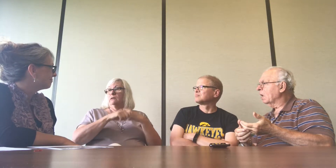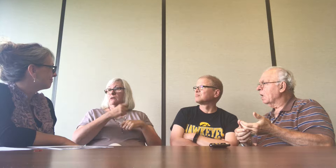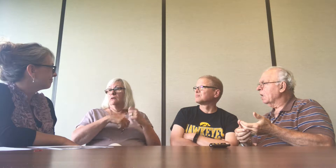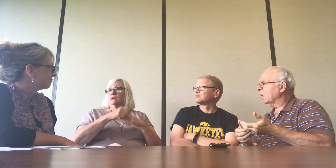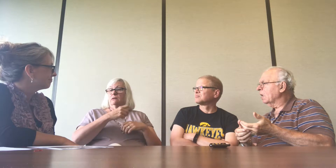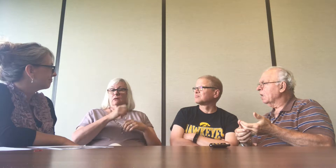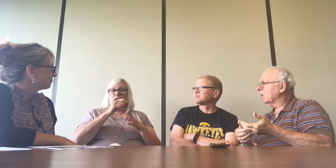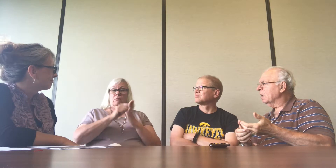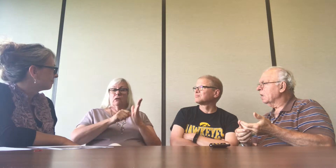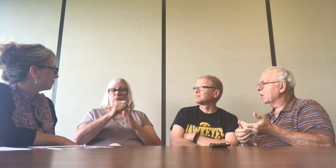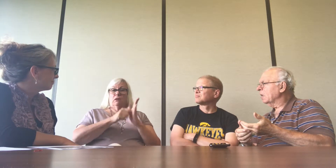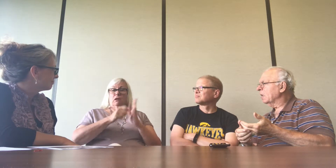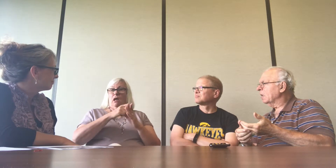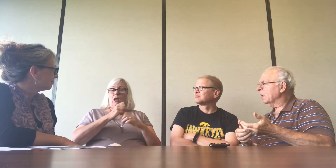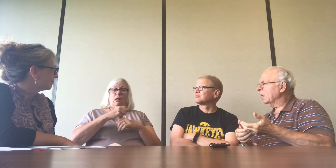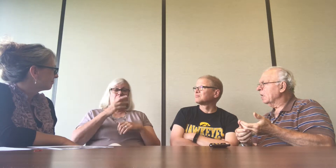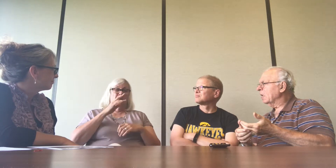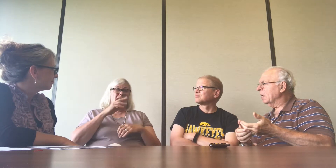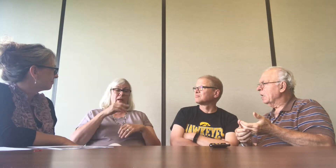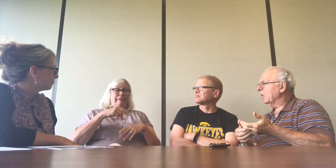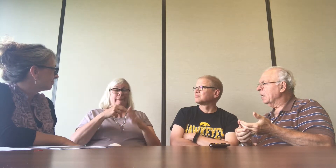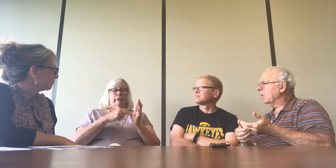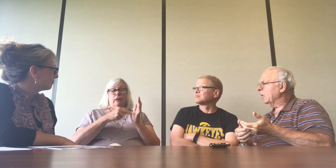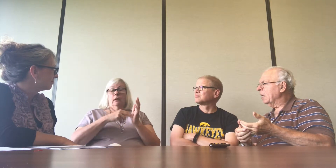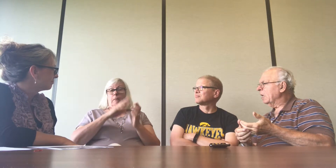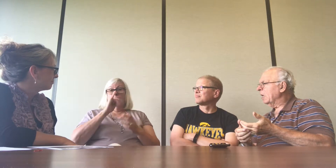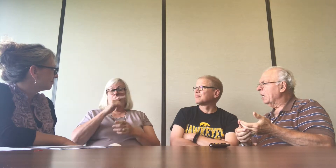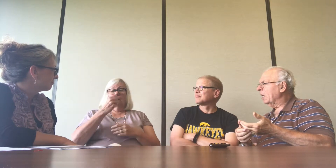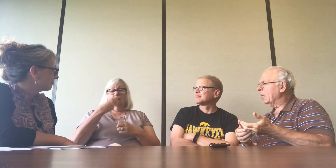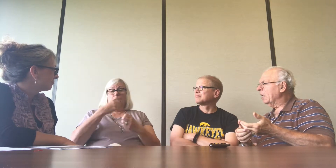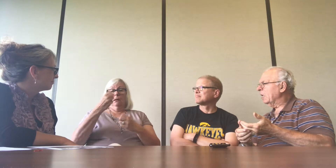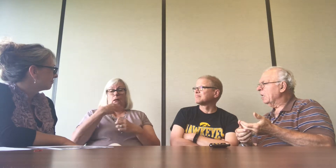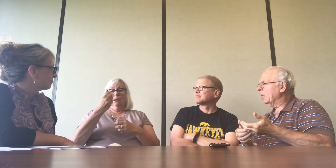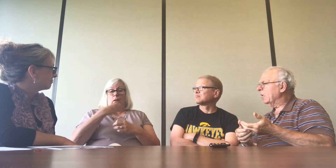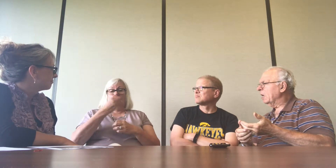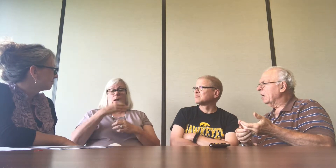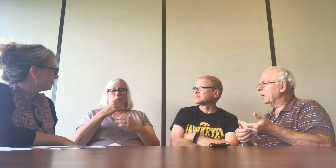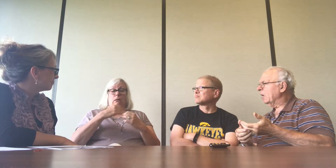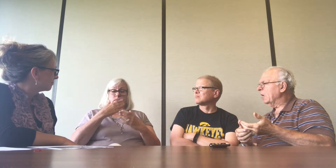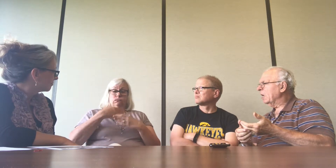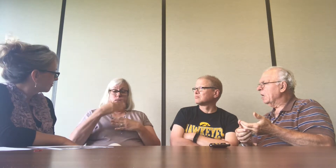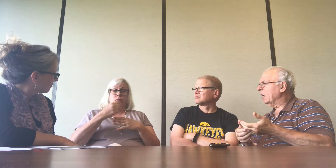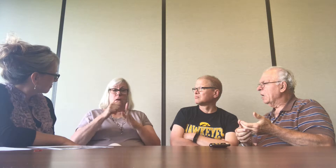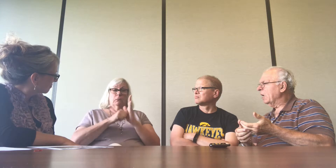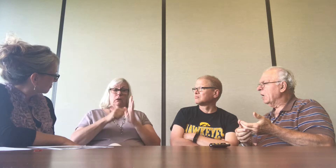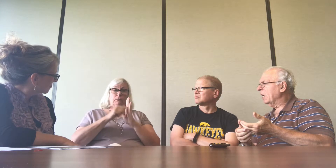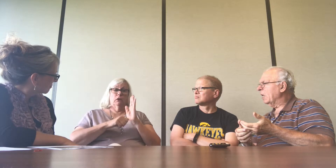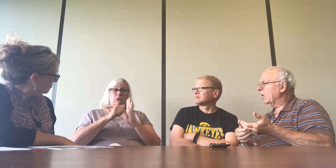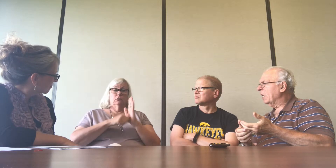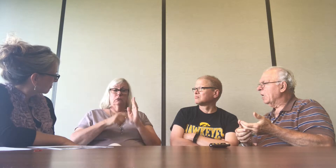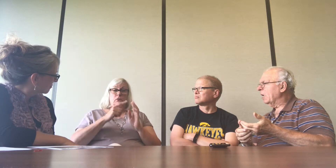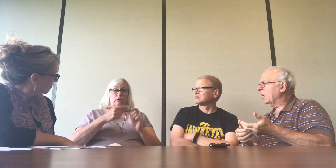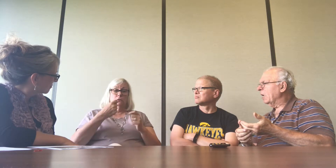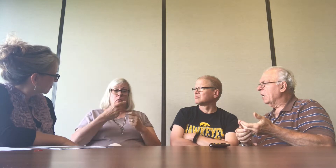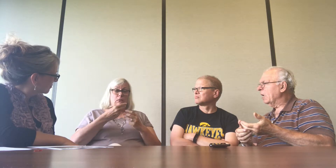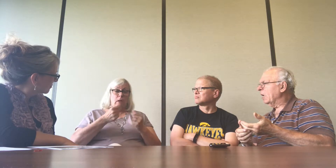Surely, you also have the potential for physical abuse as well. My mother had really bad bed